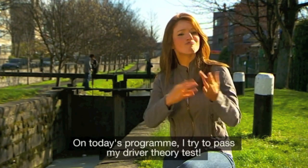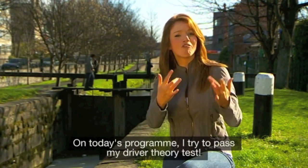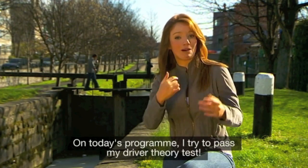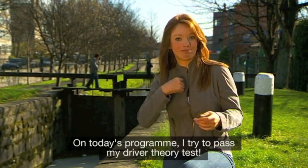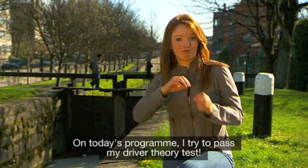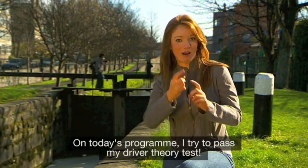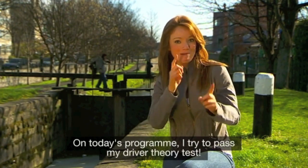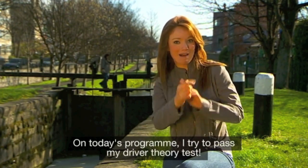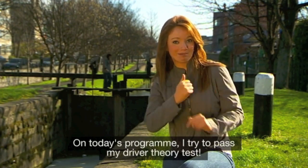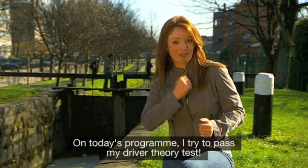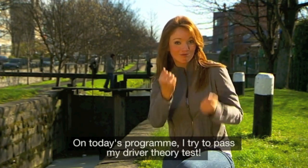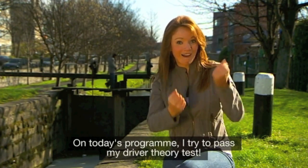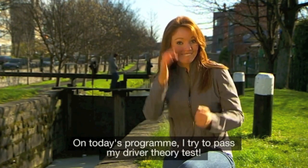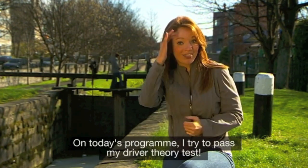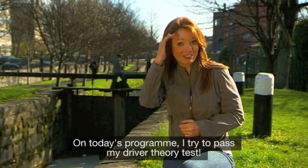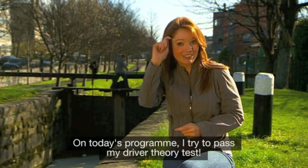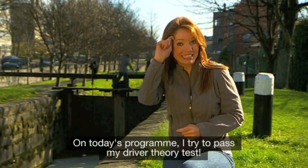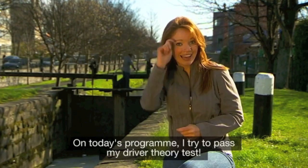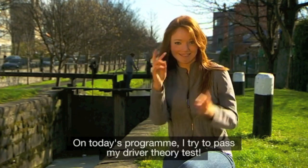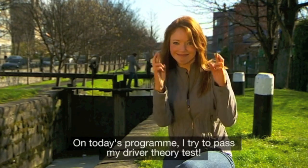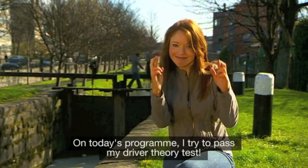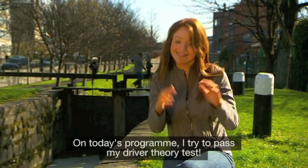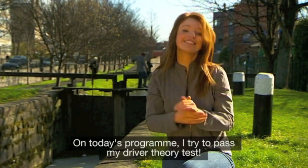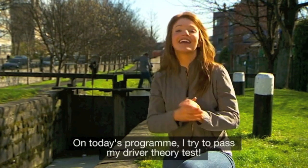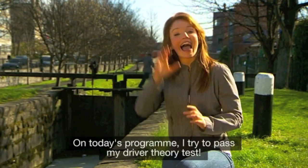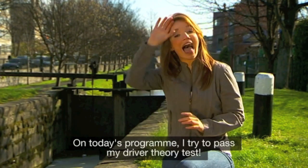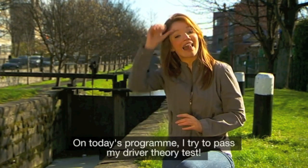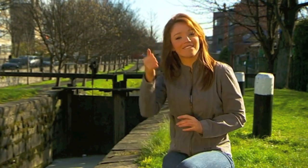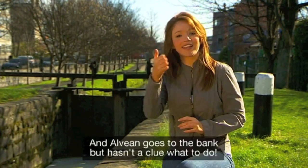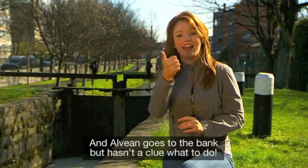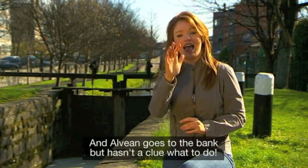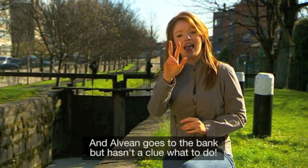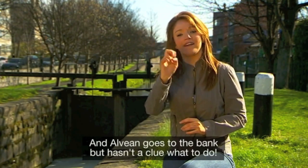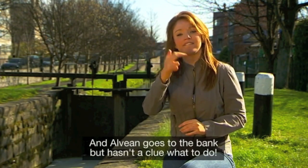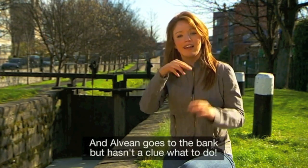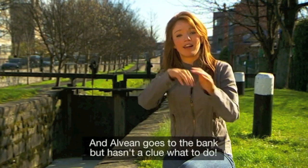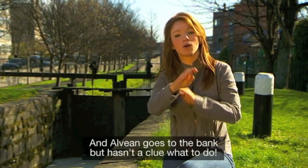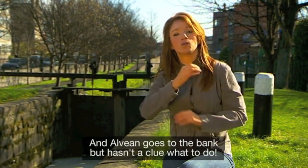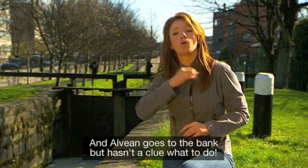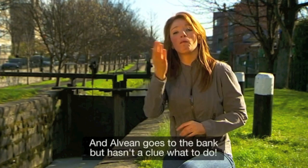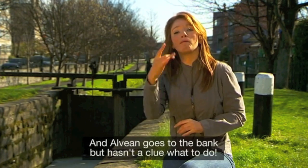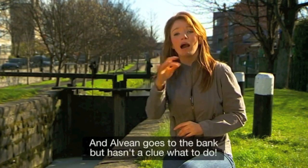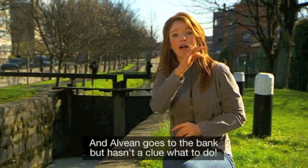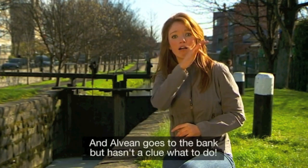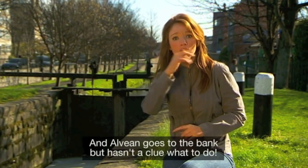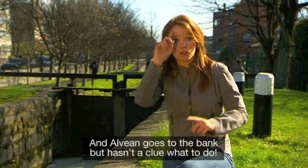today's programme, I tried to pass my driver theory test. And Albion goes to the bank but hasn't a clue what to